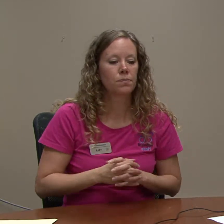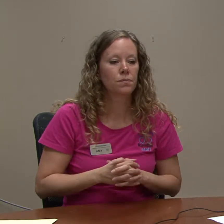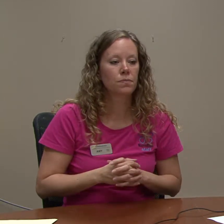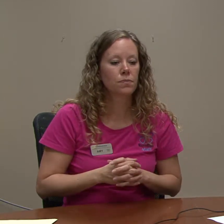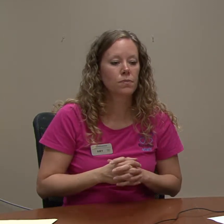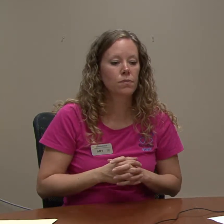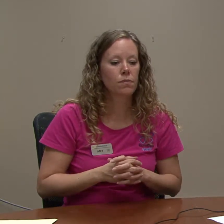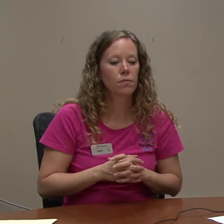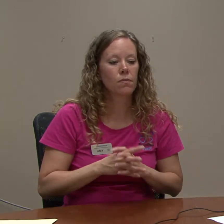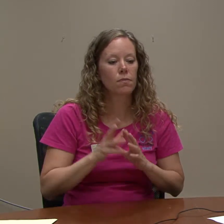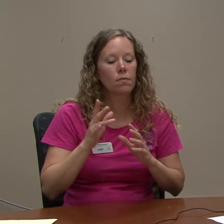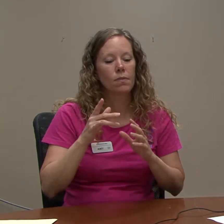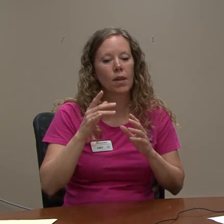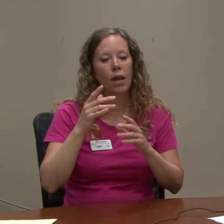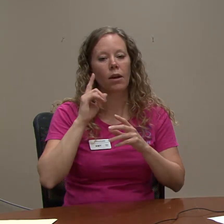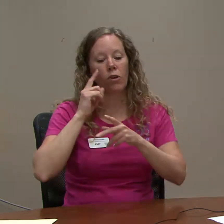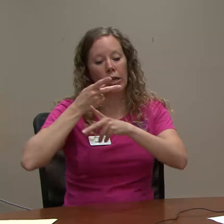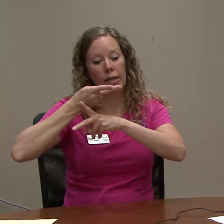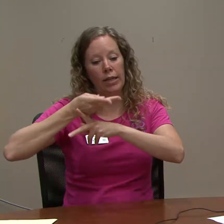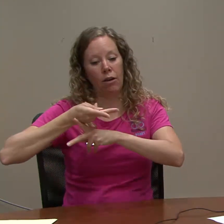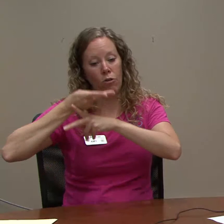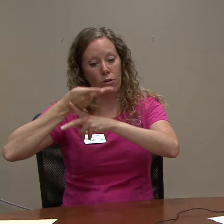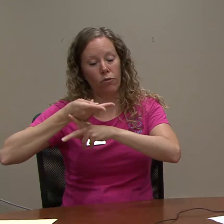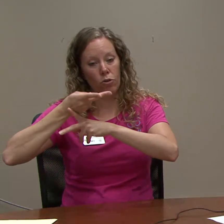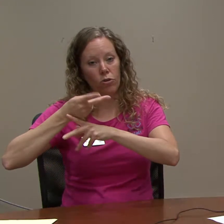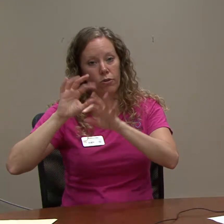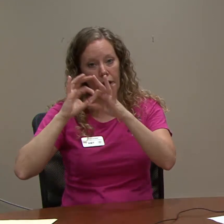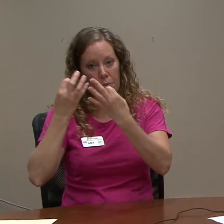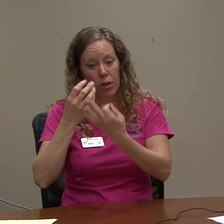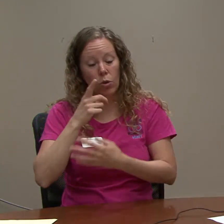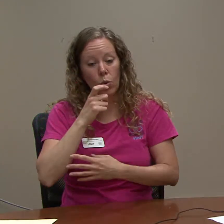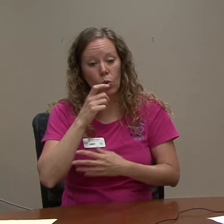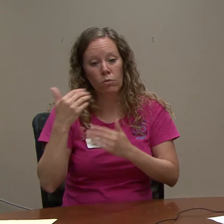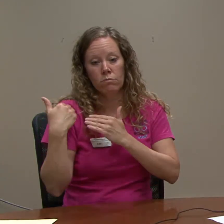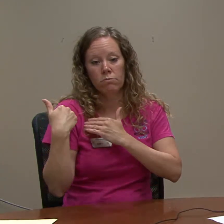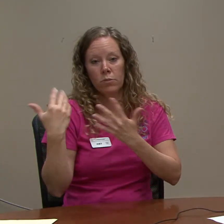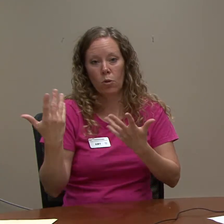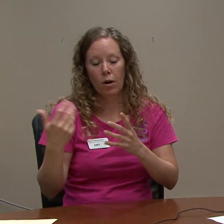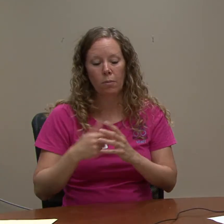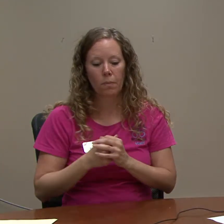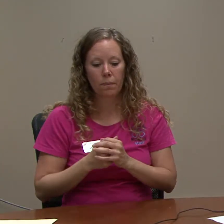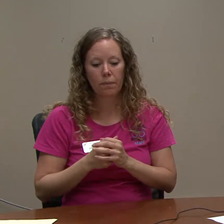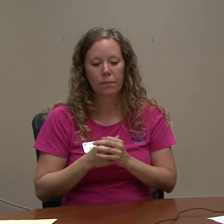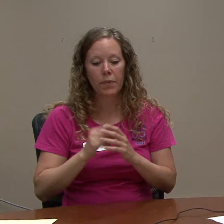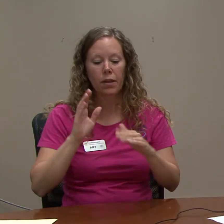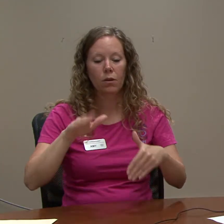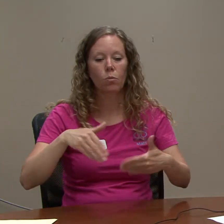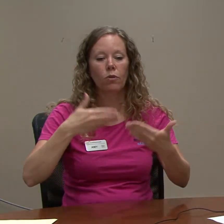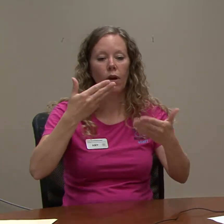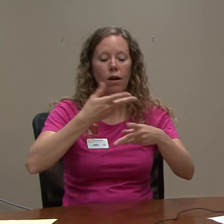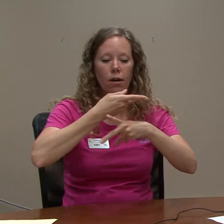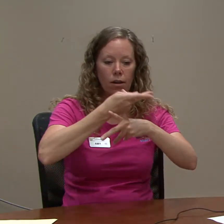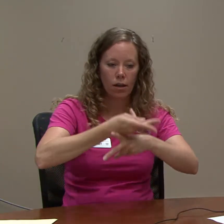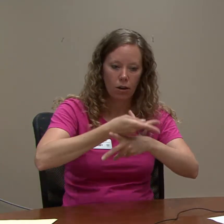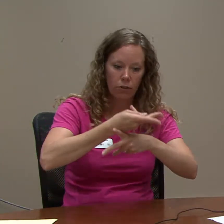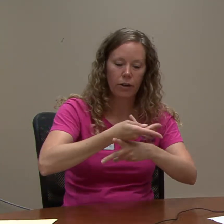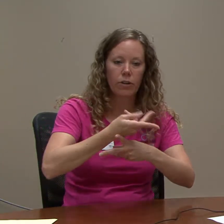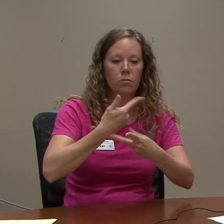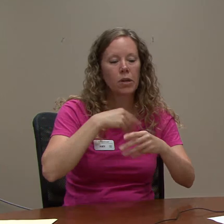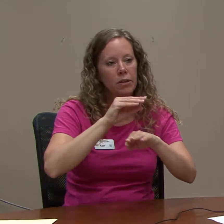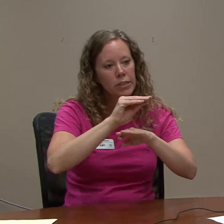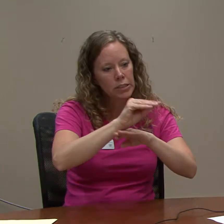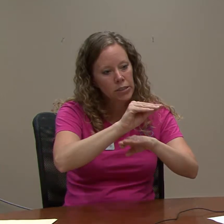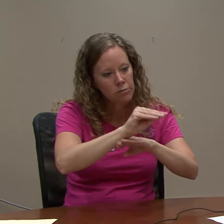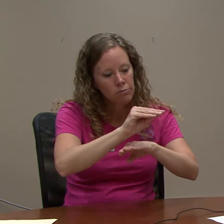for an essential family caregiver is a person capable of providing caregiving support, feeding,